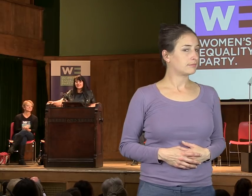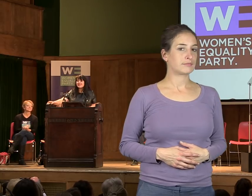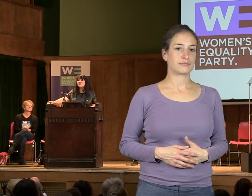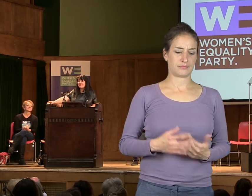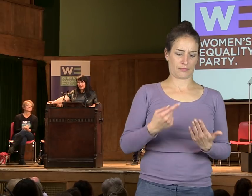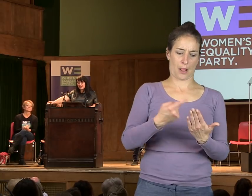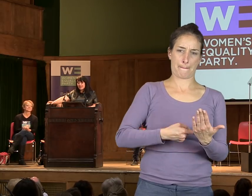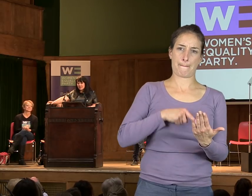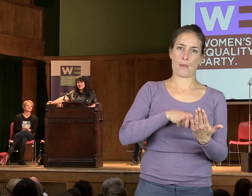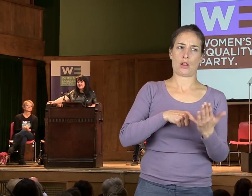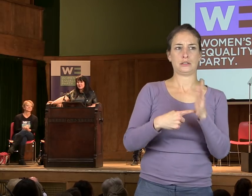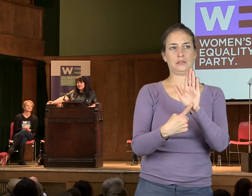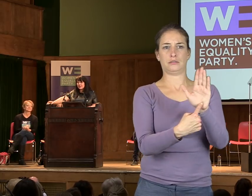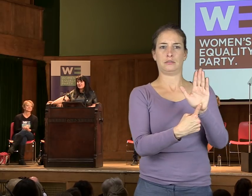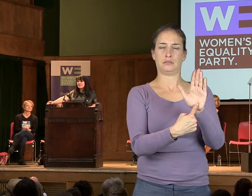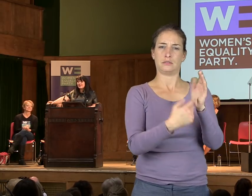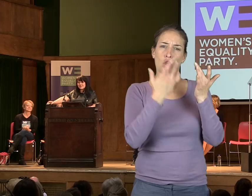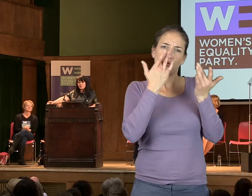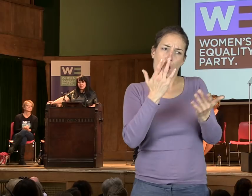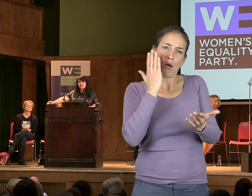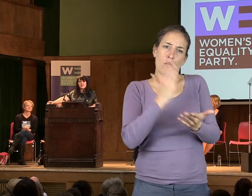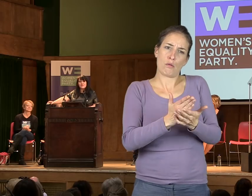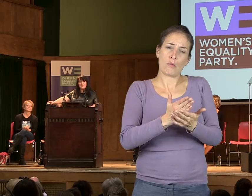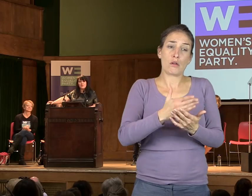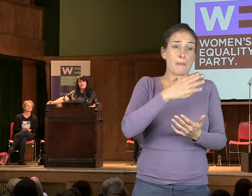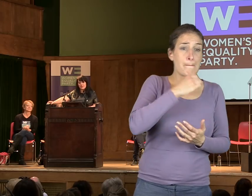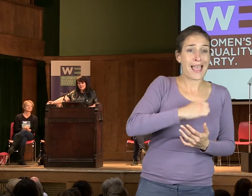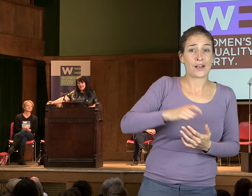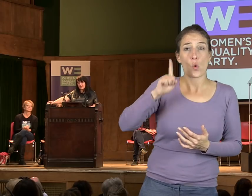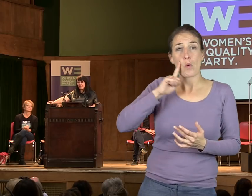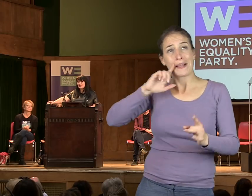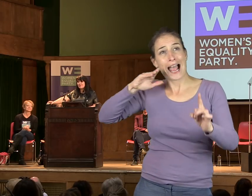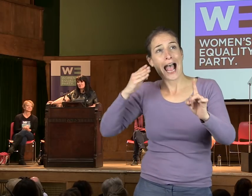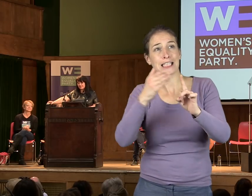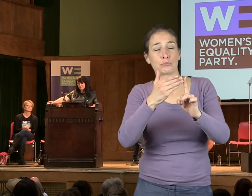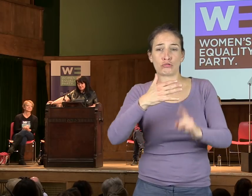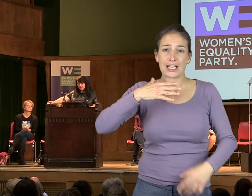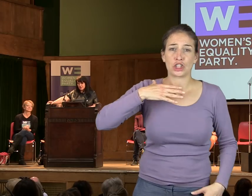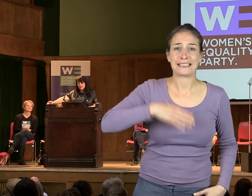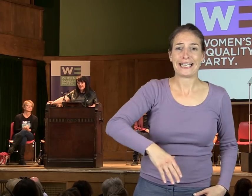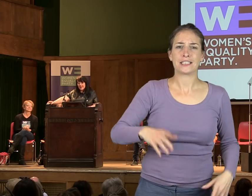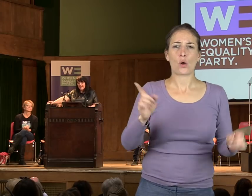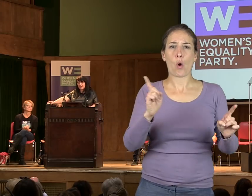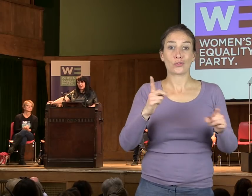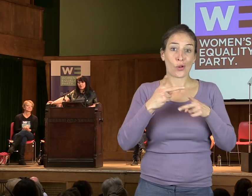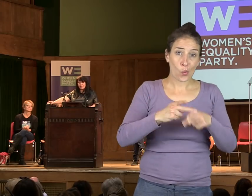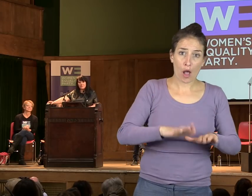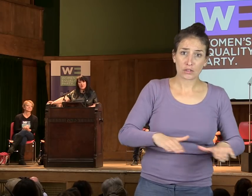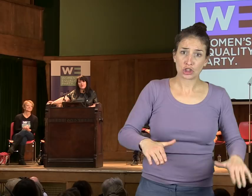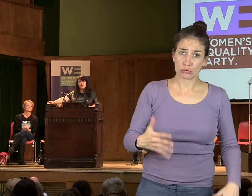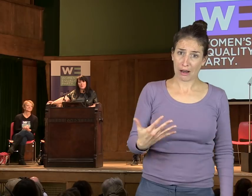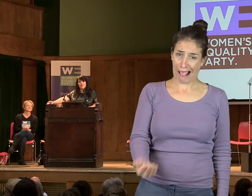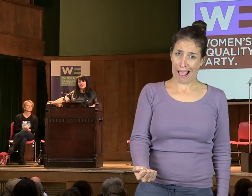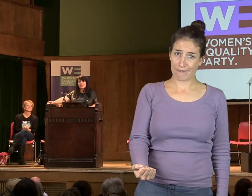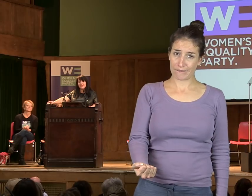These policies reflect the needs, expectations, and aspirations of men and women to care for their children. We can have it all,